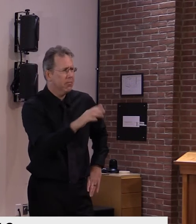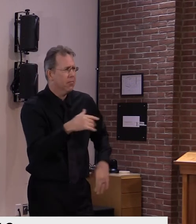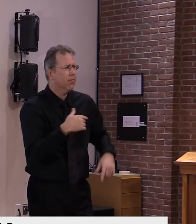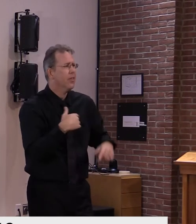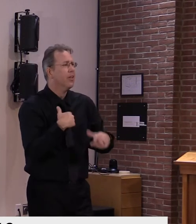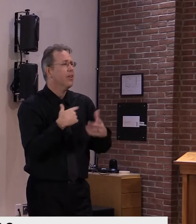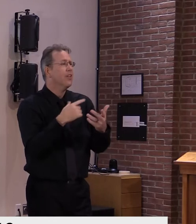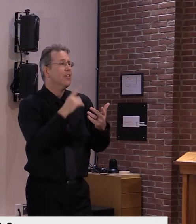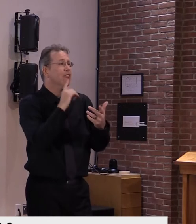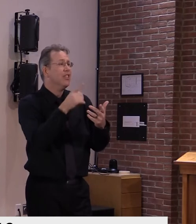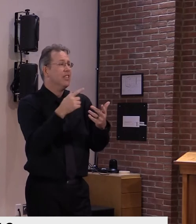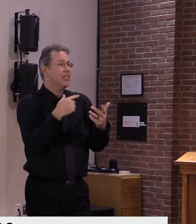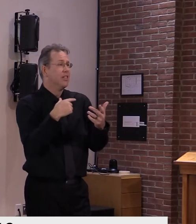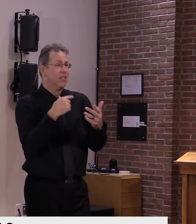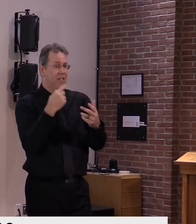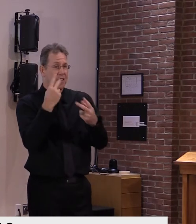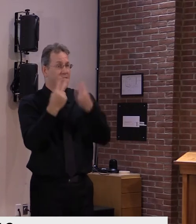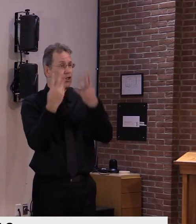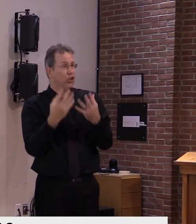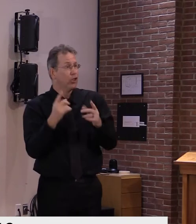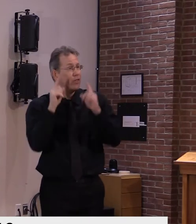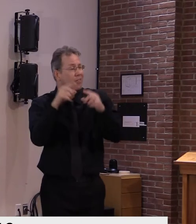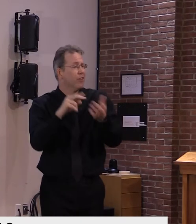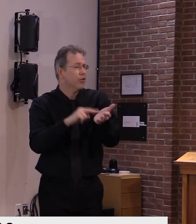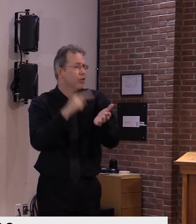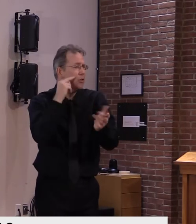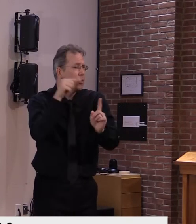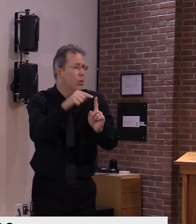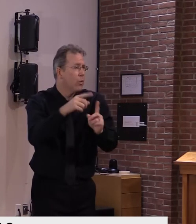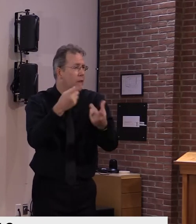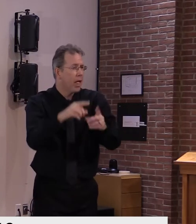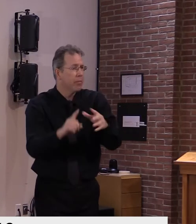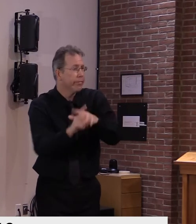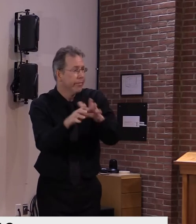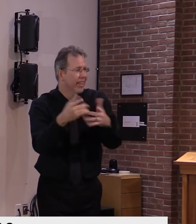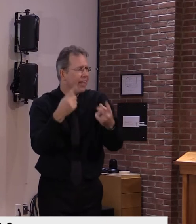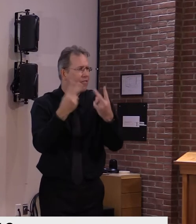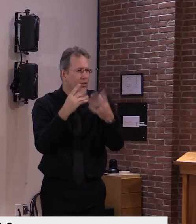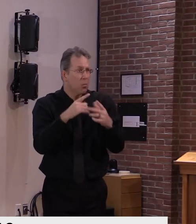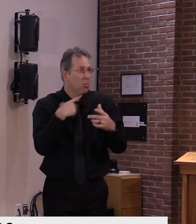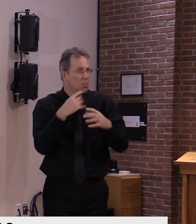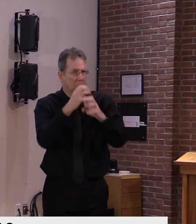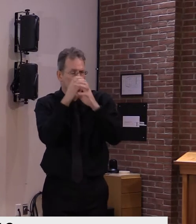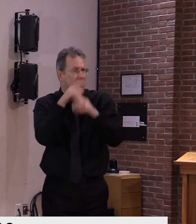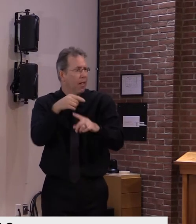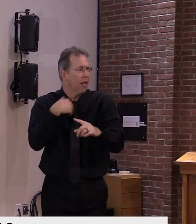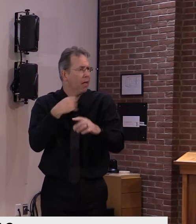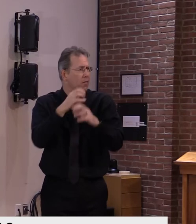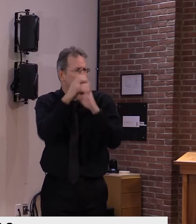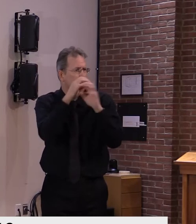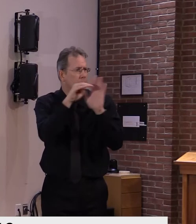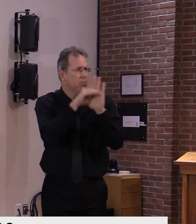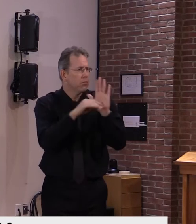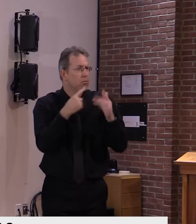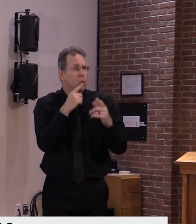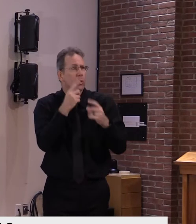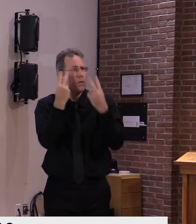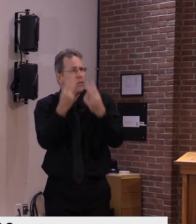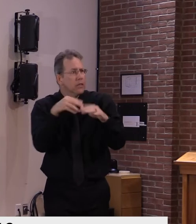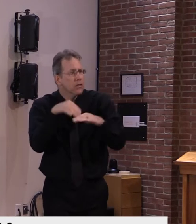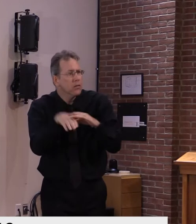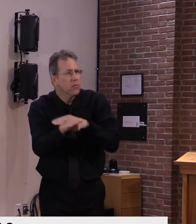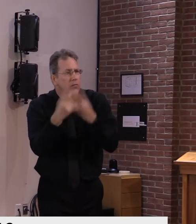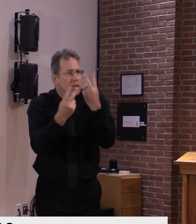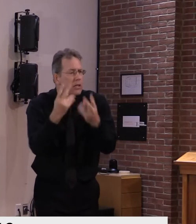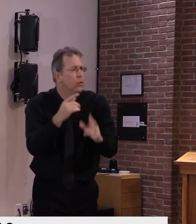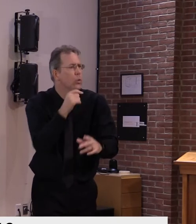strict. And as the weather has cooled off and the rate of disease in the communities has